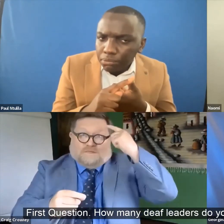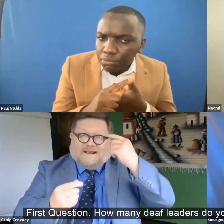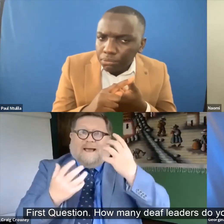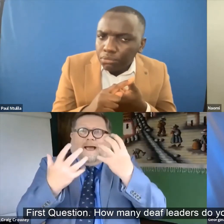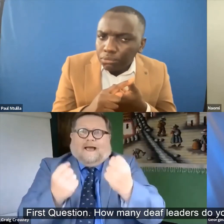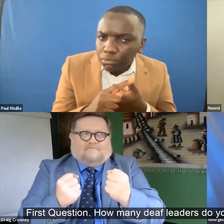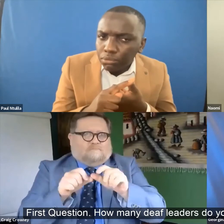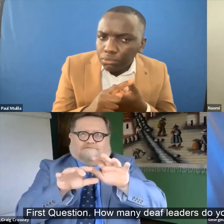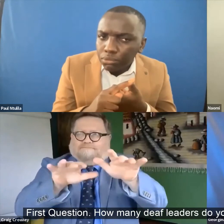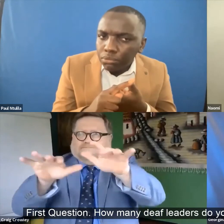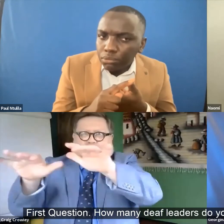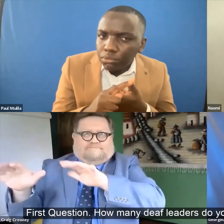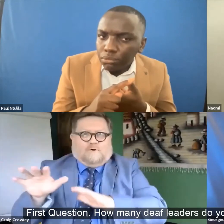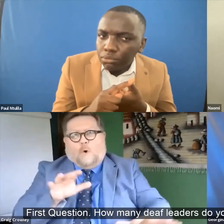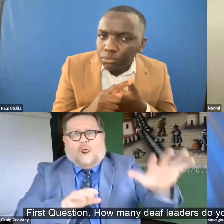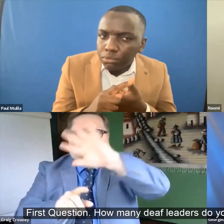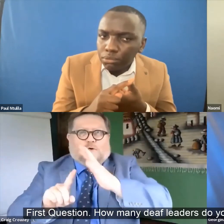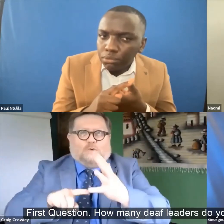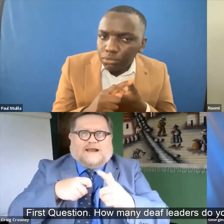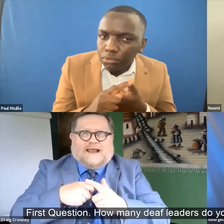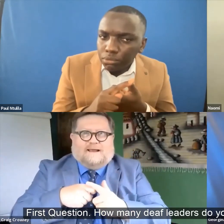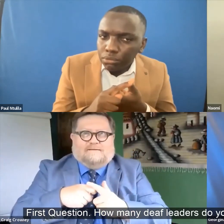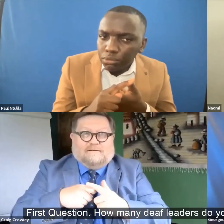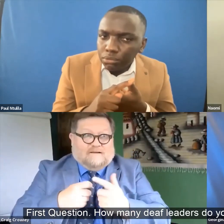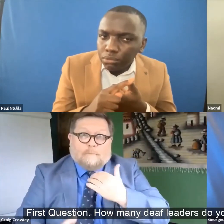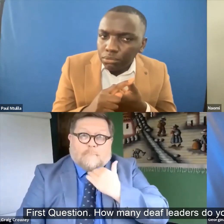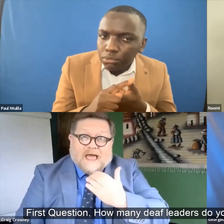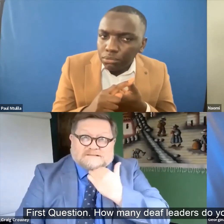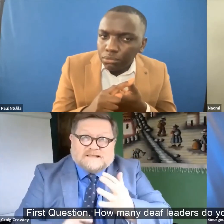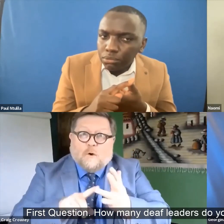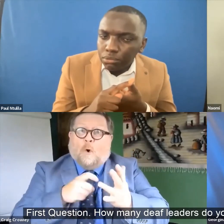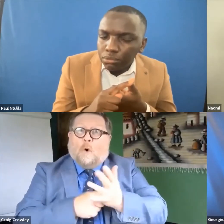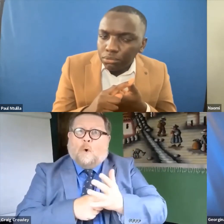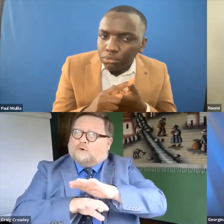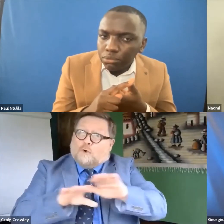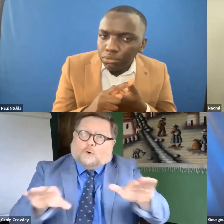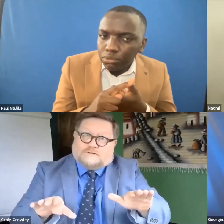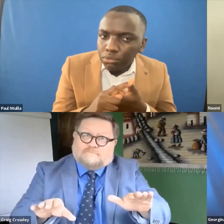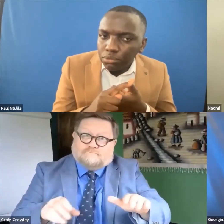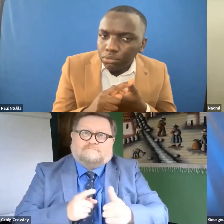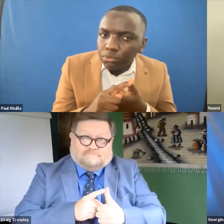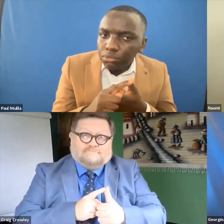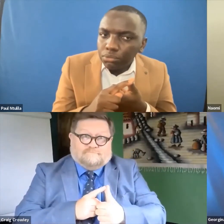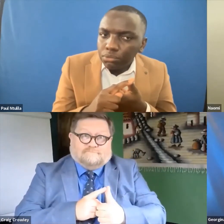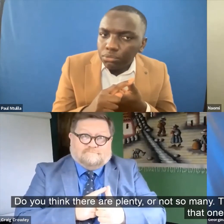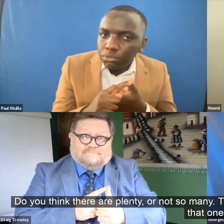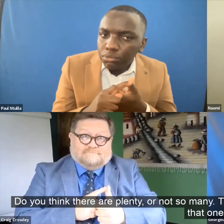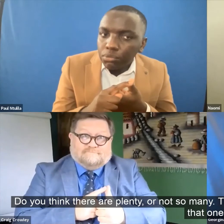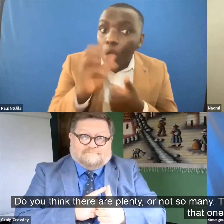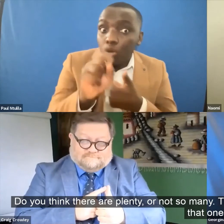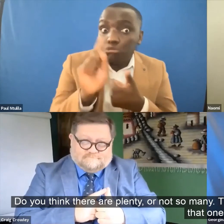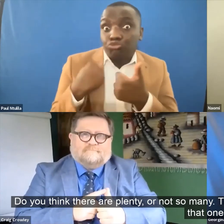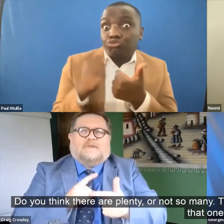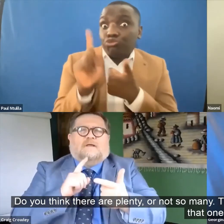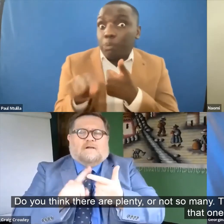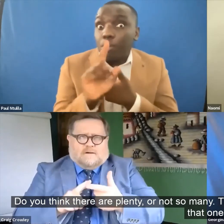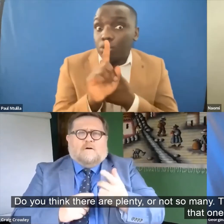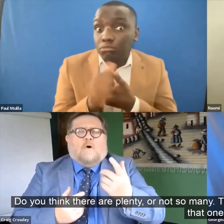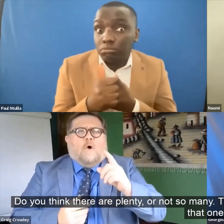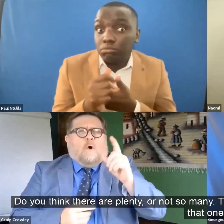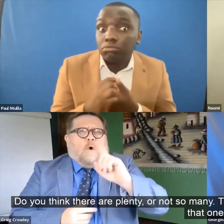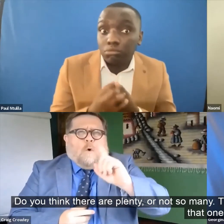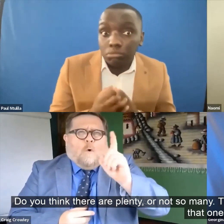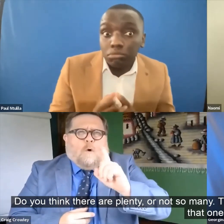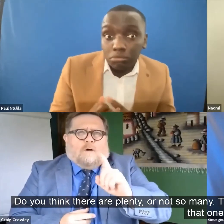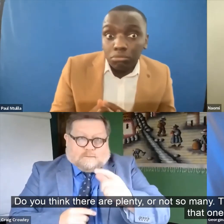How many deaf leaders do you think we have out there in the UK? Do you think there's plenty or not so many? That's the